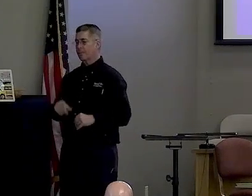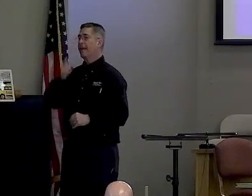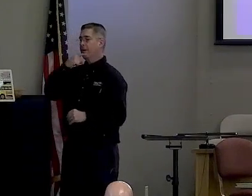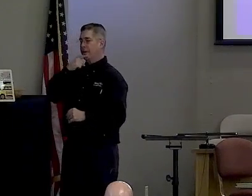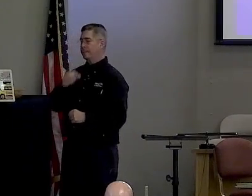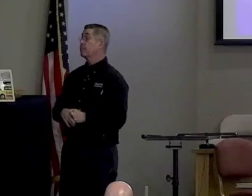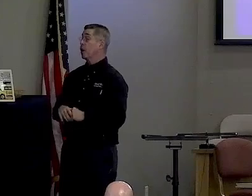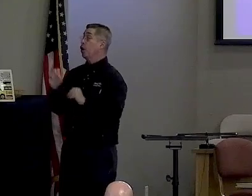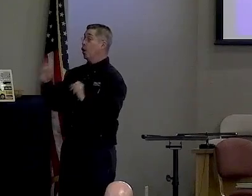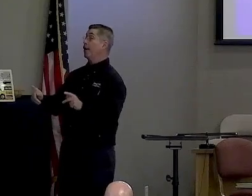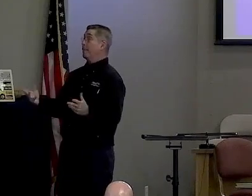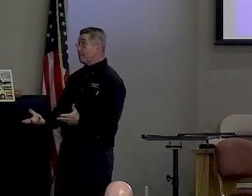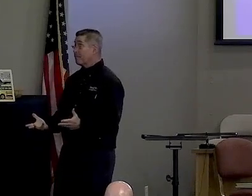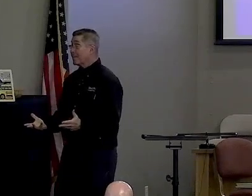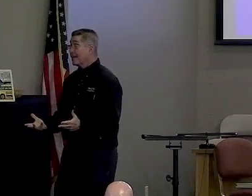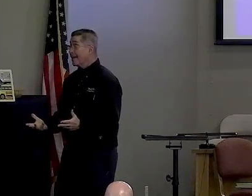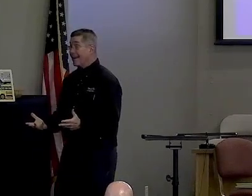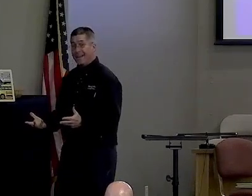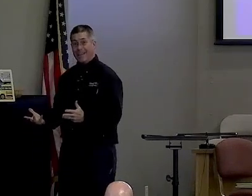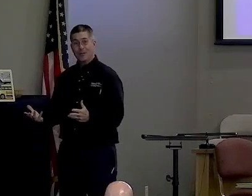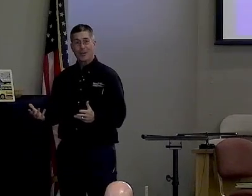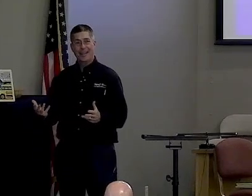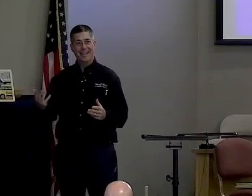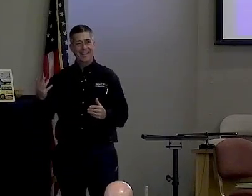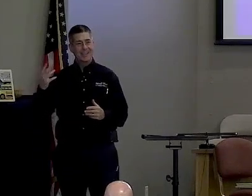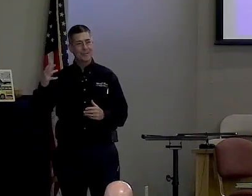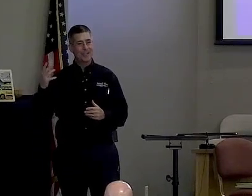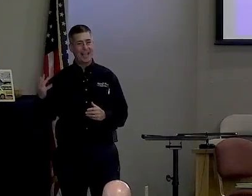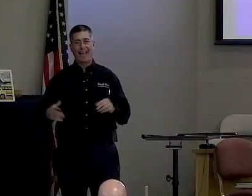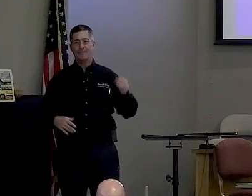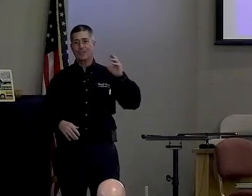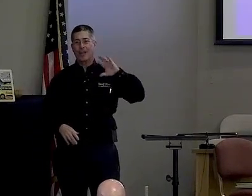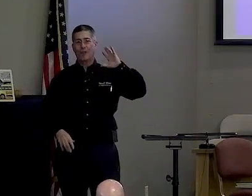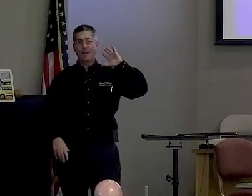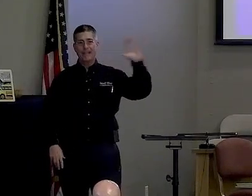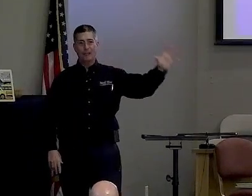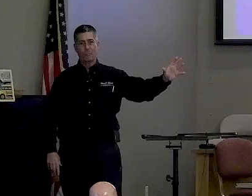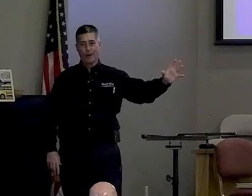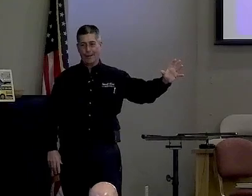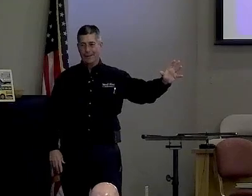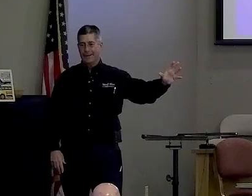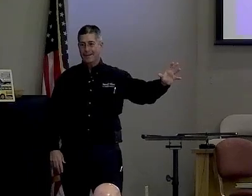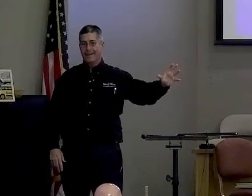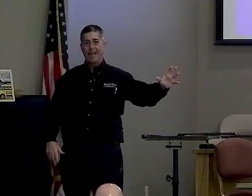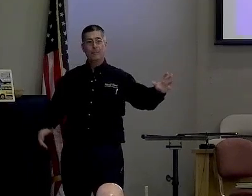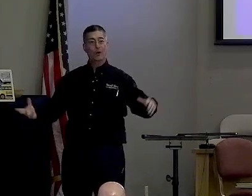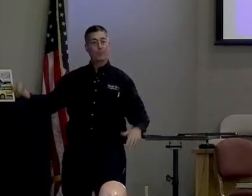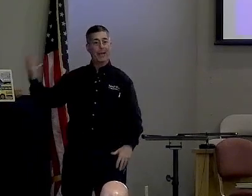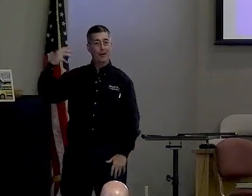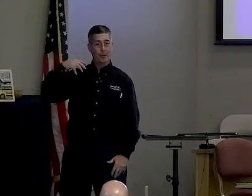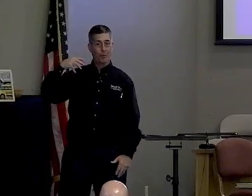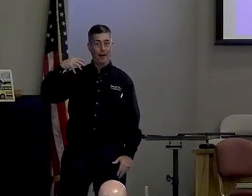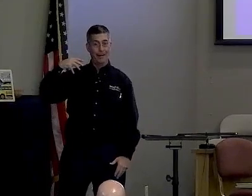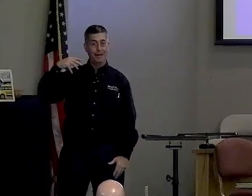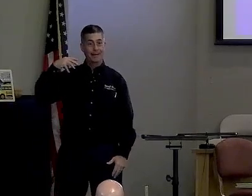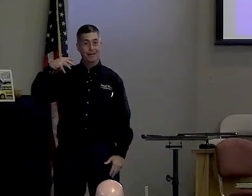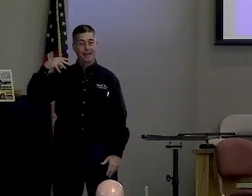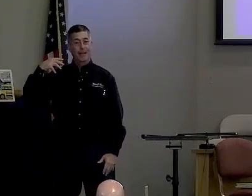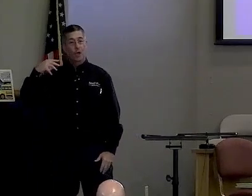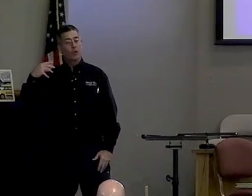Hearing. Okay. And so she was saying, I have to take off my deaf brain and put on my hearing brain. Which